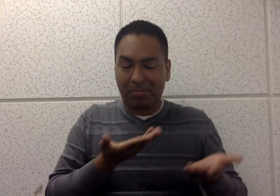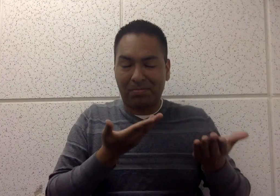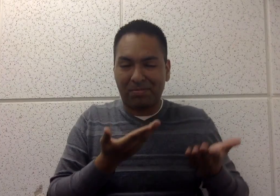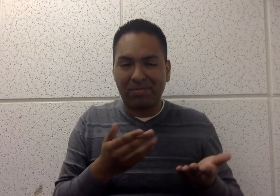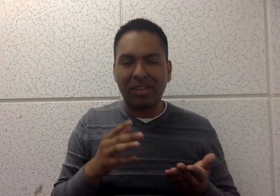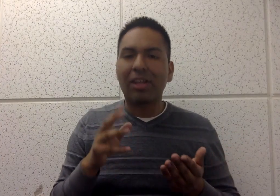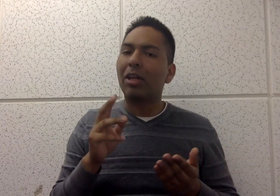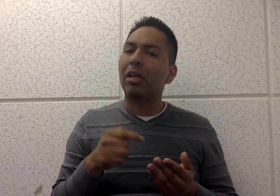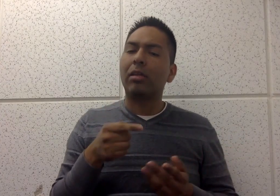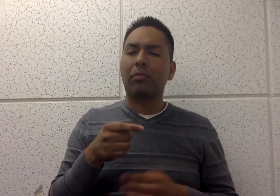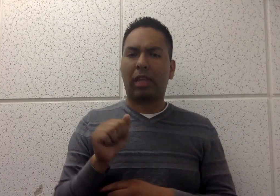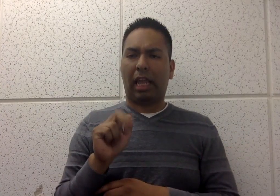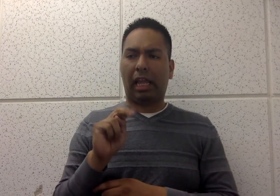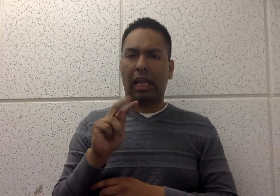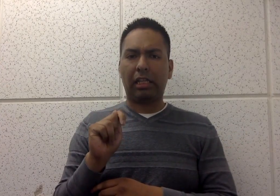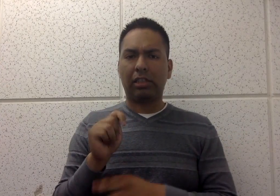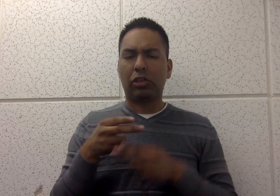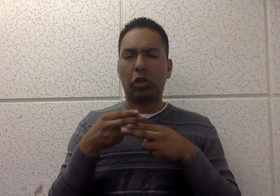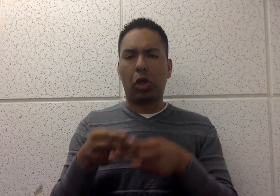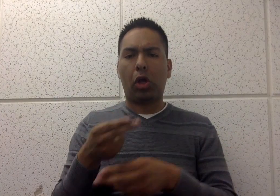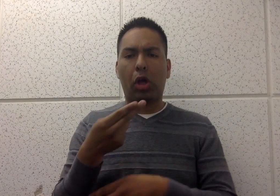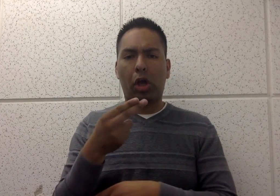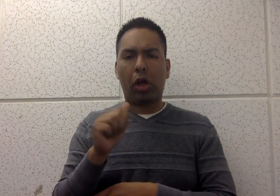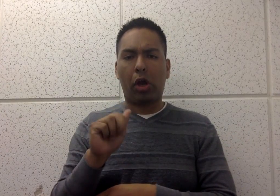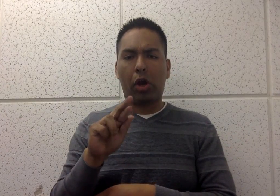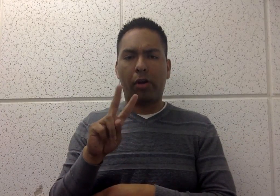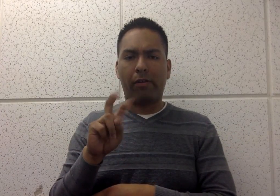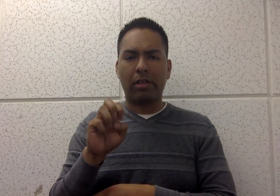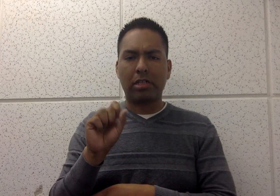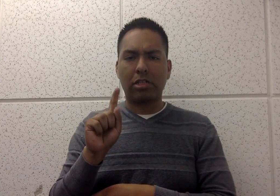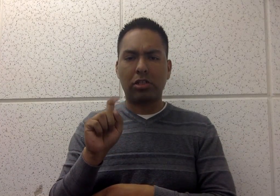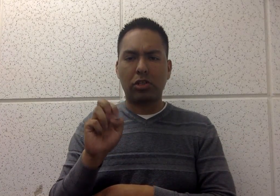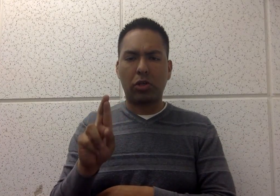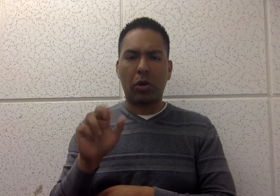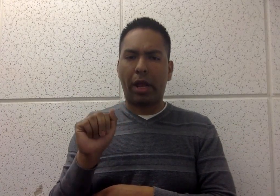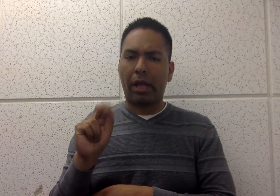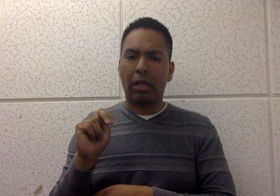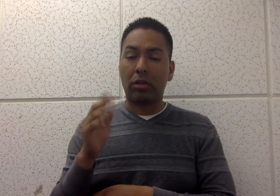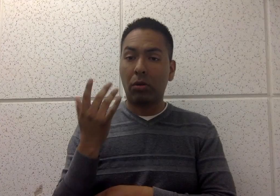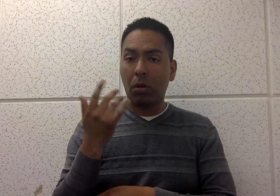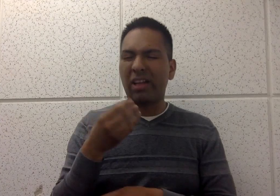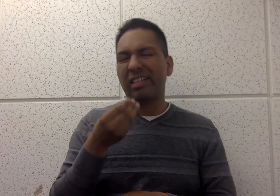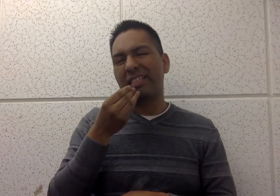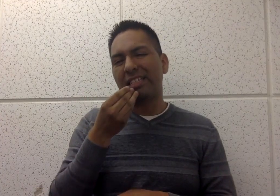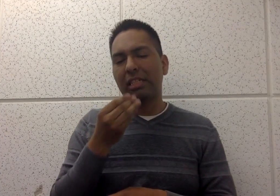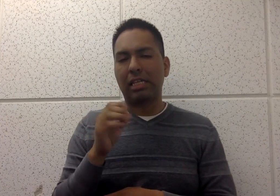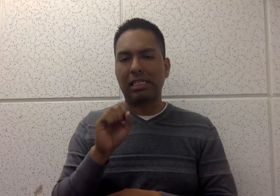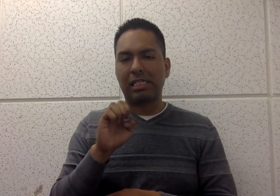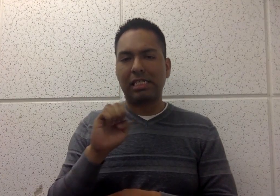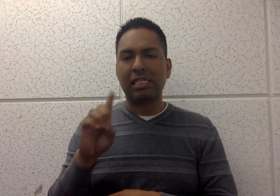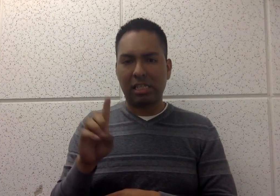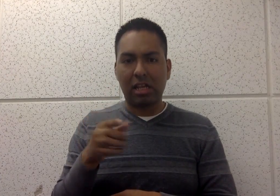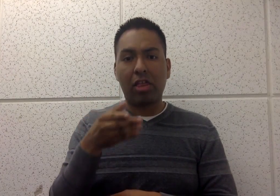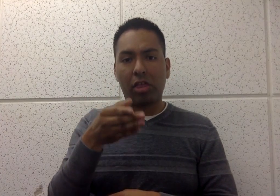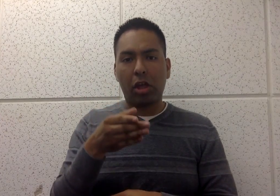these ants are called harvester ants because they eat seeds. This is the nest of a mature colony, and there's the nest entrance.